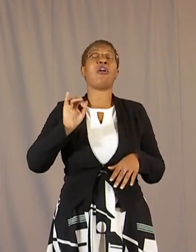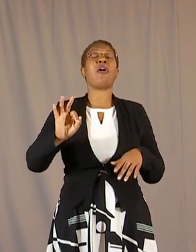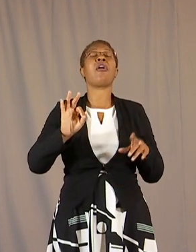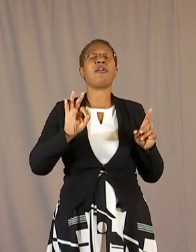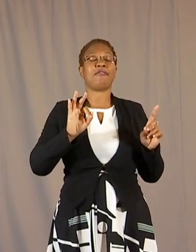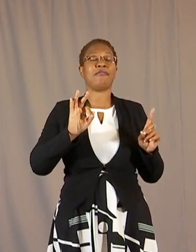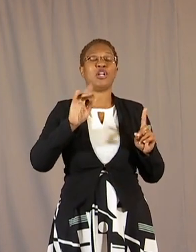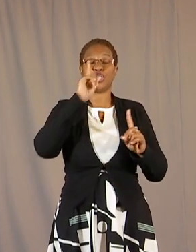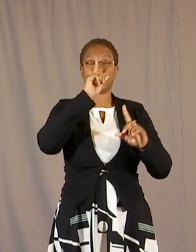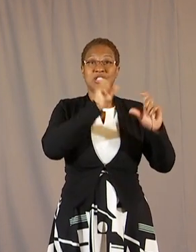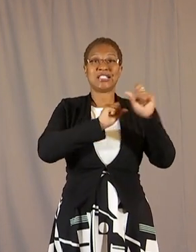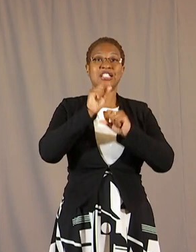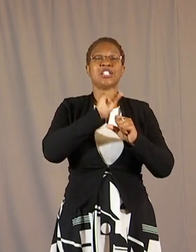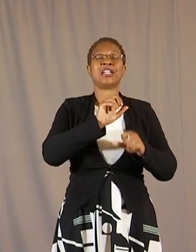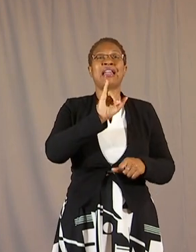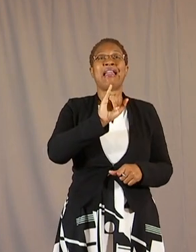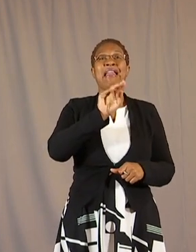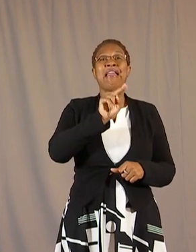infrastructure.